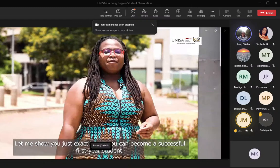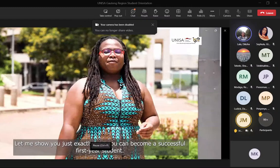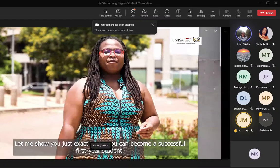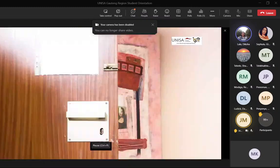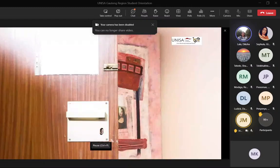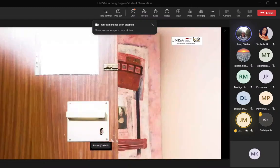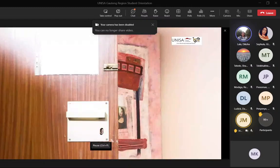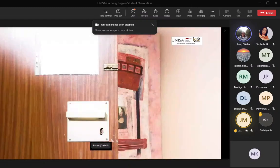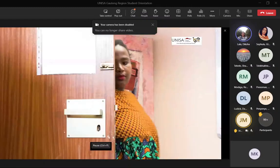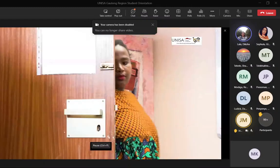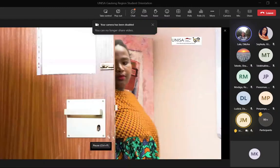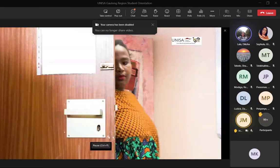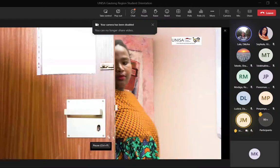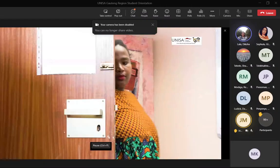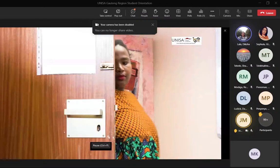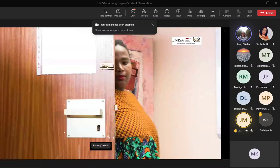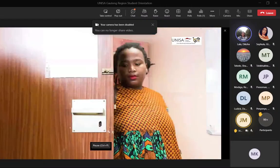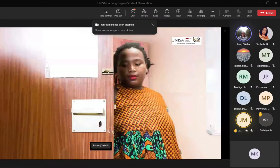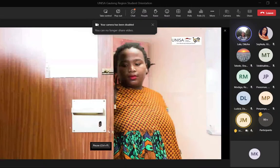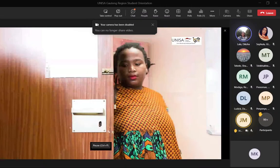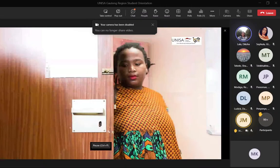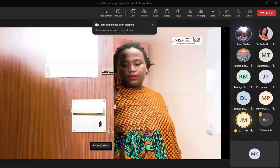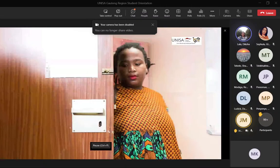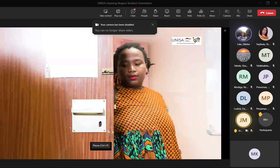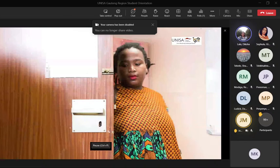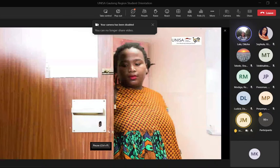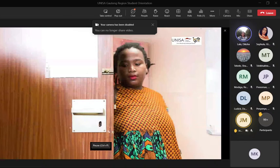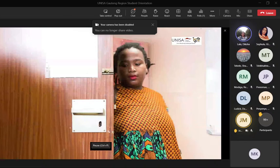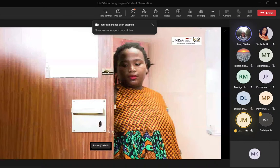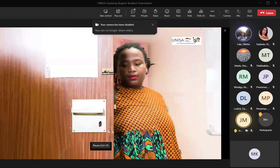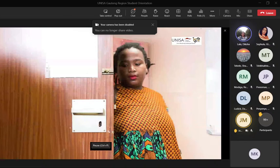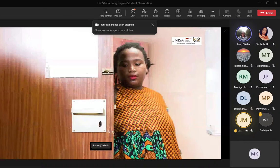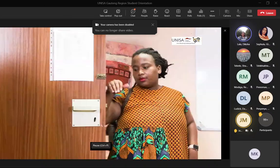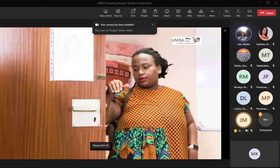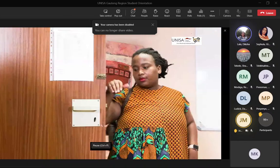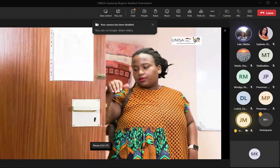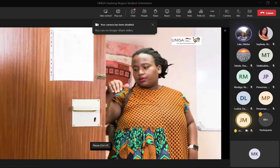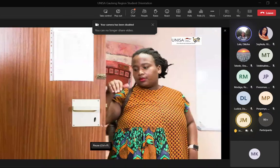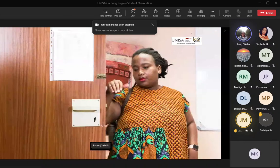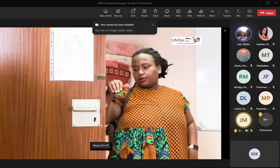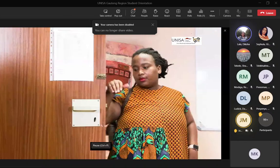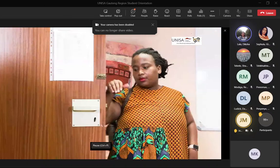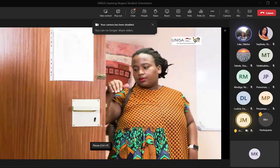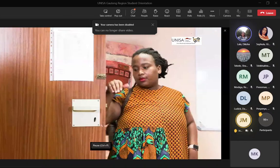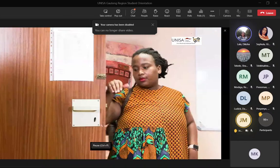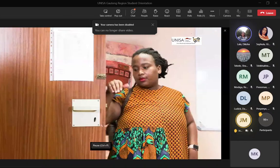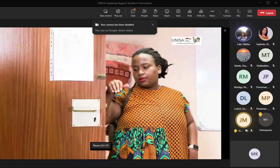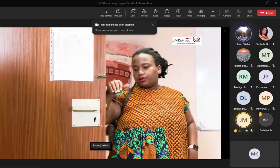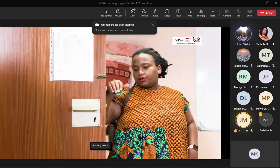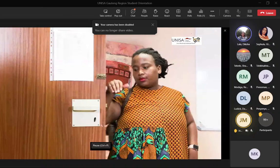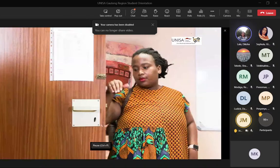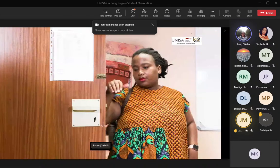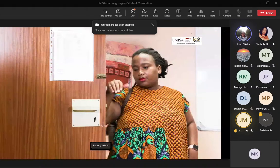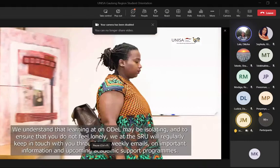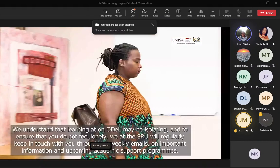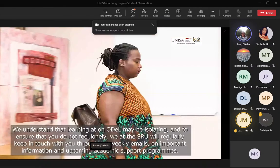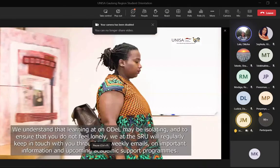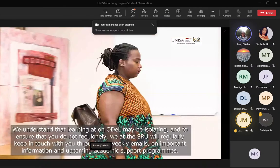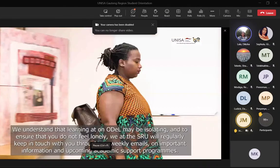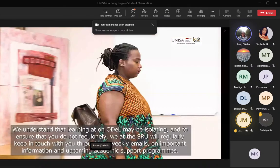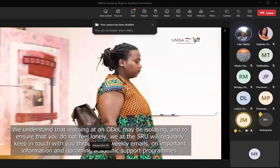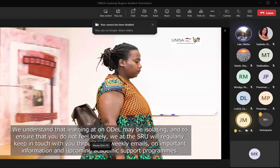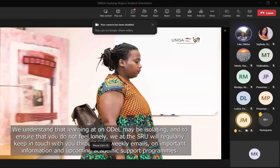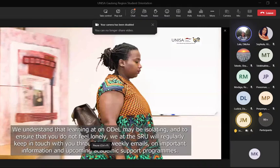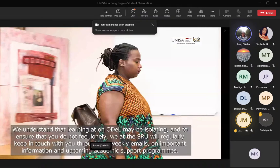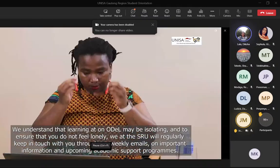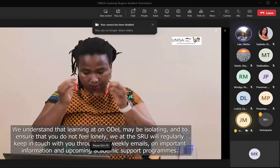lonely we at the SRU will regularly keep in touch with you through our weekly emails on important information and